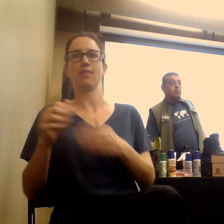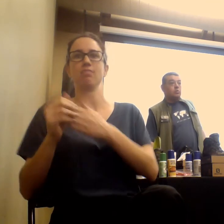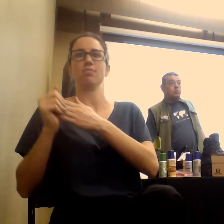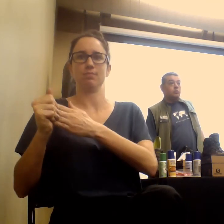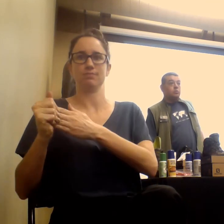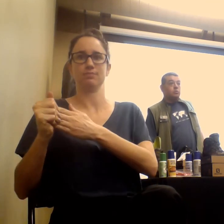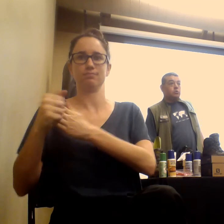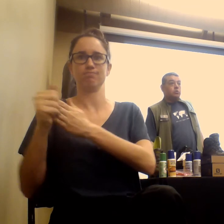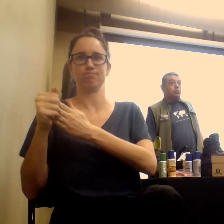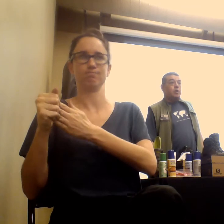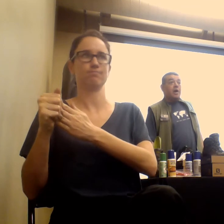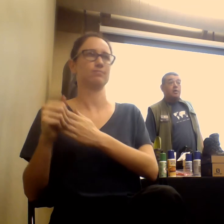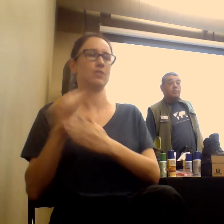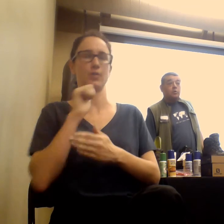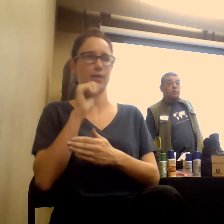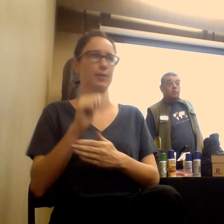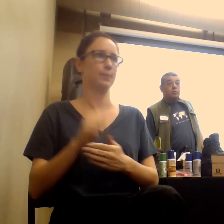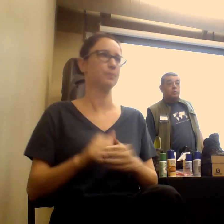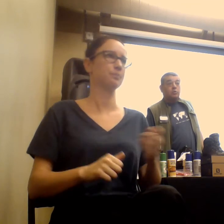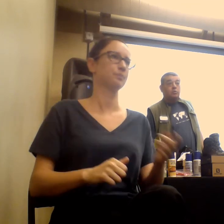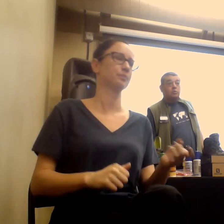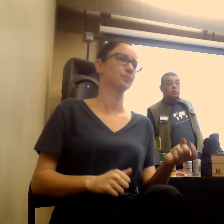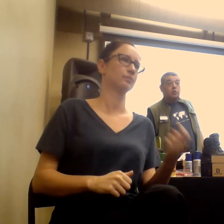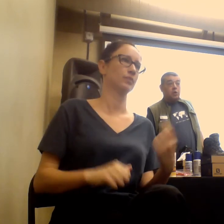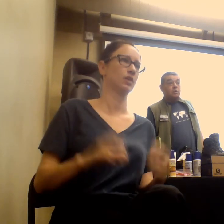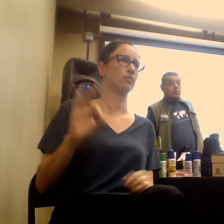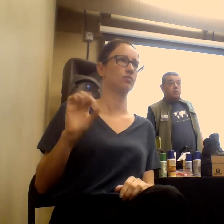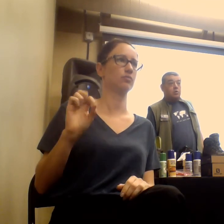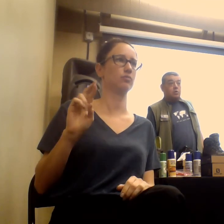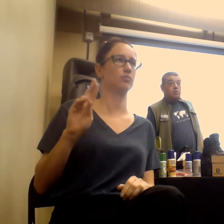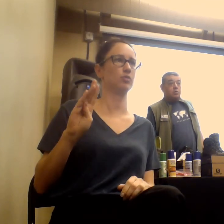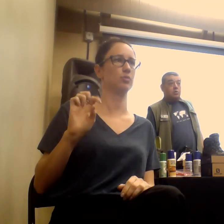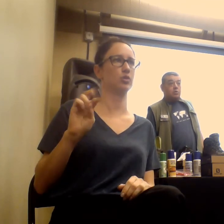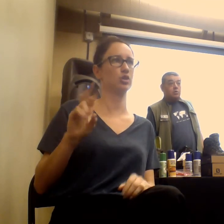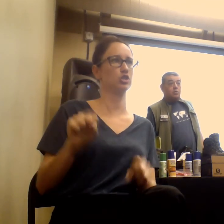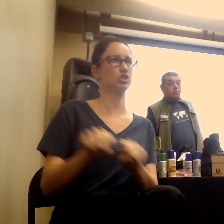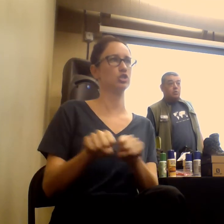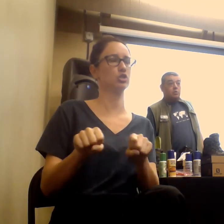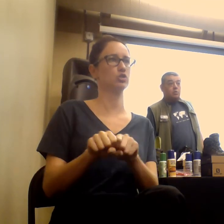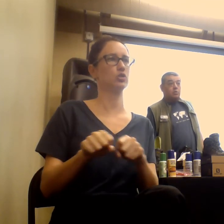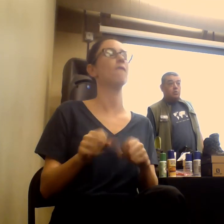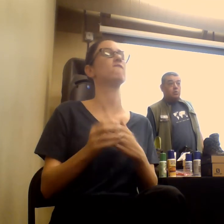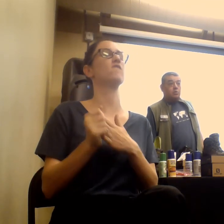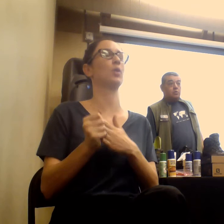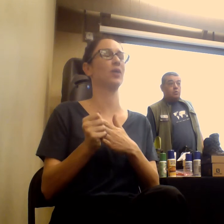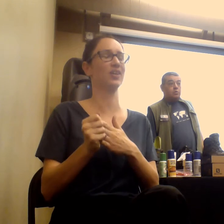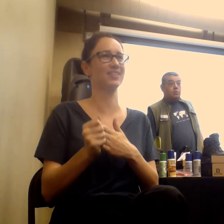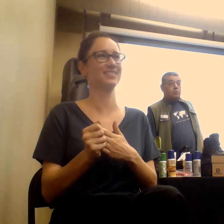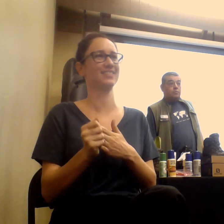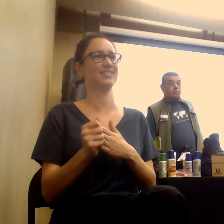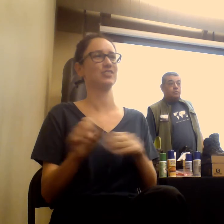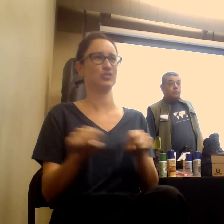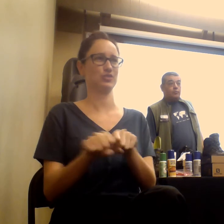FP, high FP, What about it? the firmer shoes, can Yeah. you cushion them enough so they can be versatile and you can wear